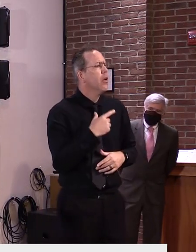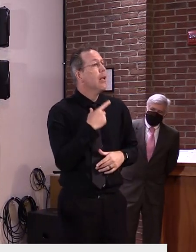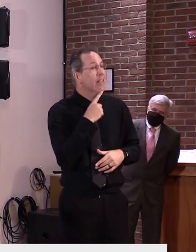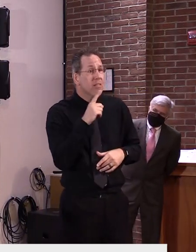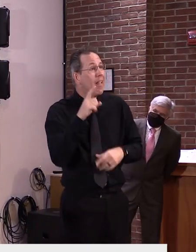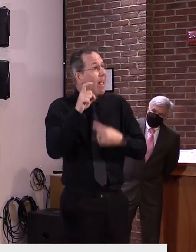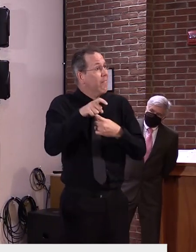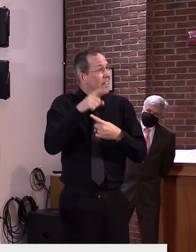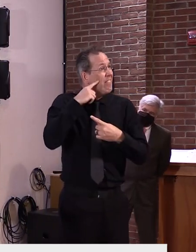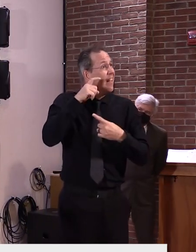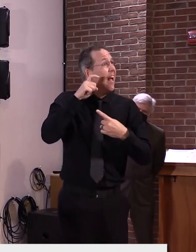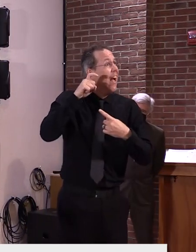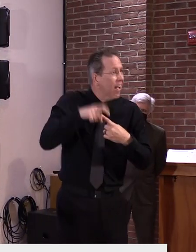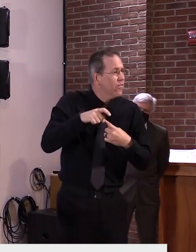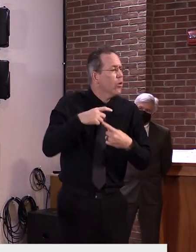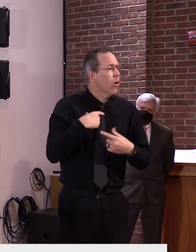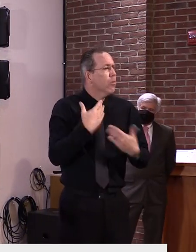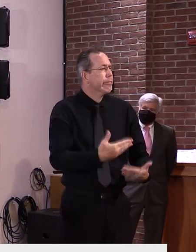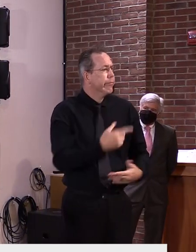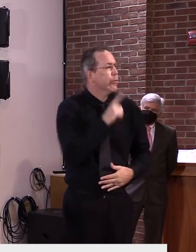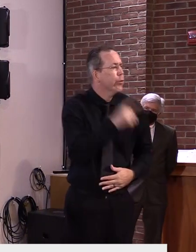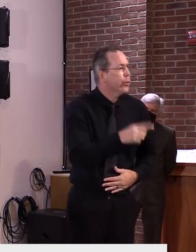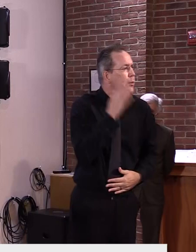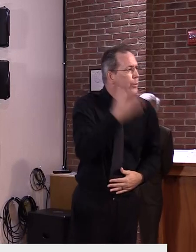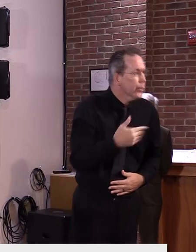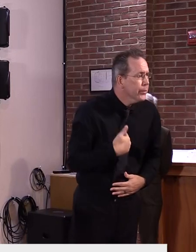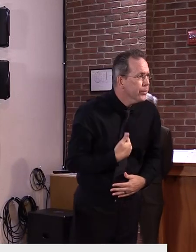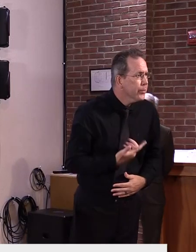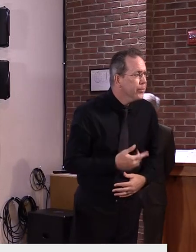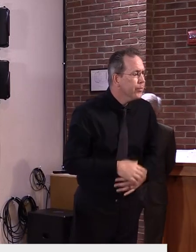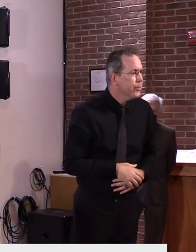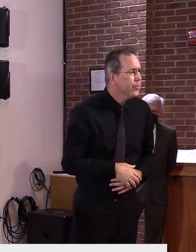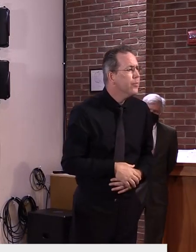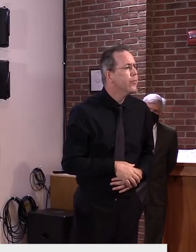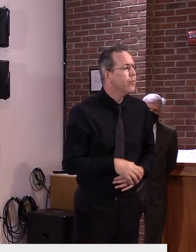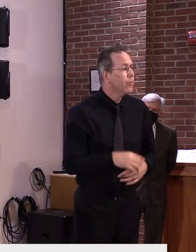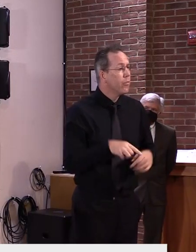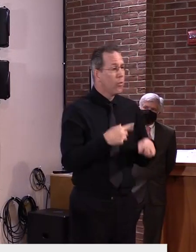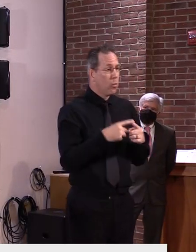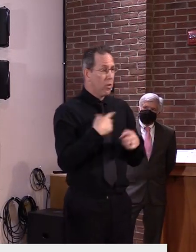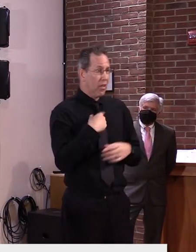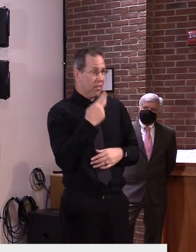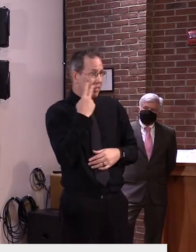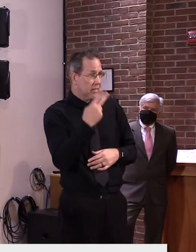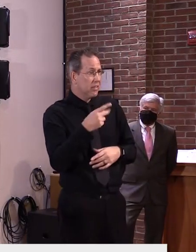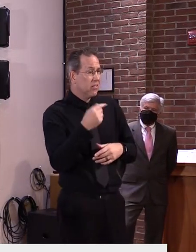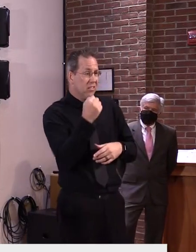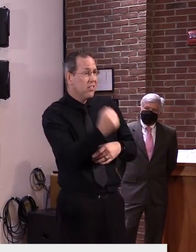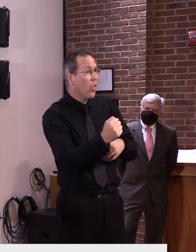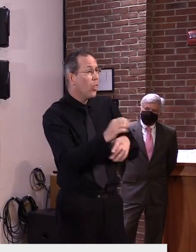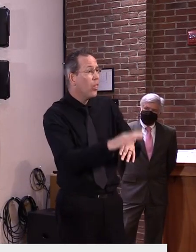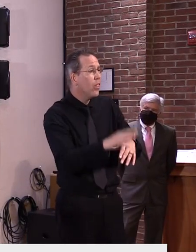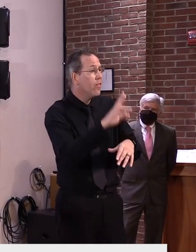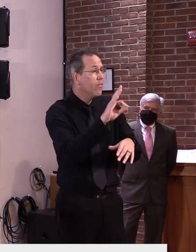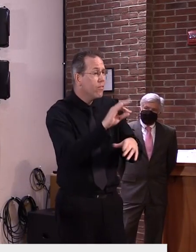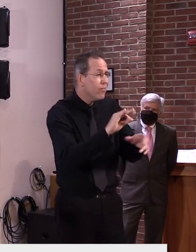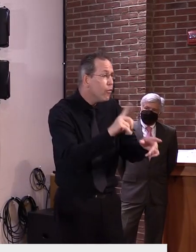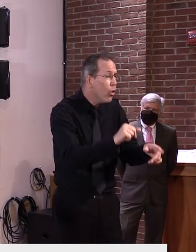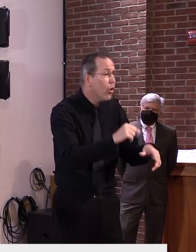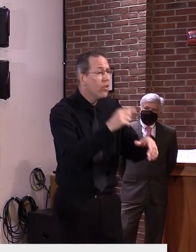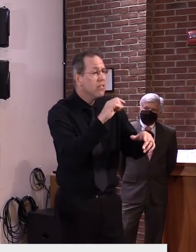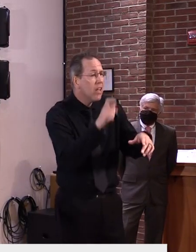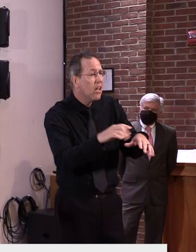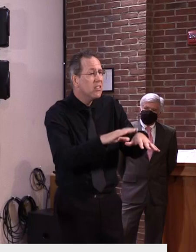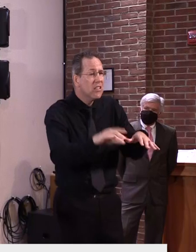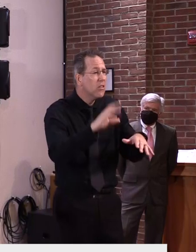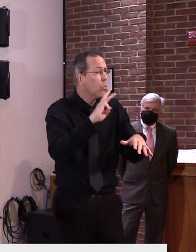seeing this wave possibly coming back towards us, we'll know more on Friday. And if it looks like that's